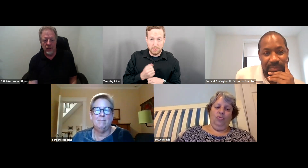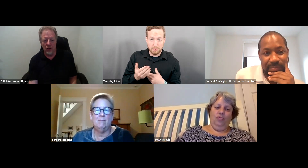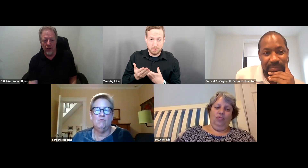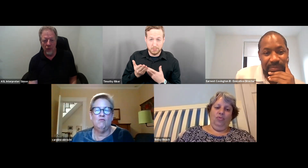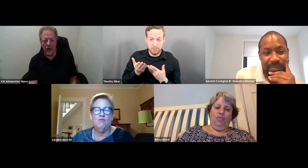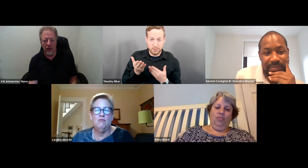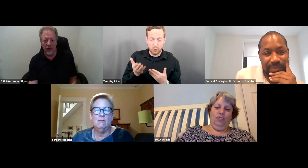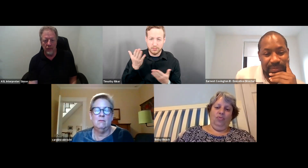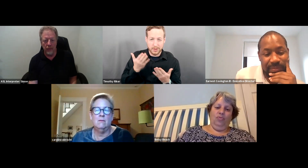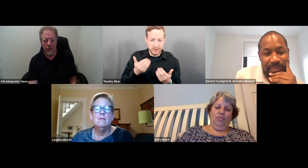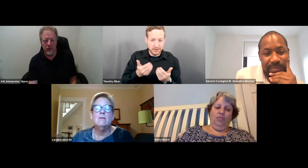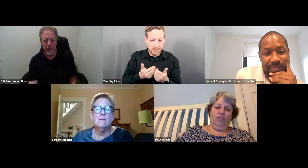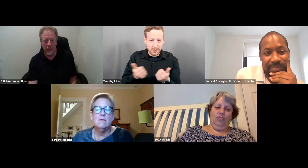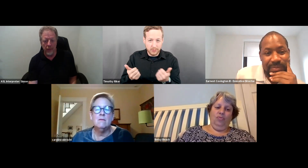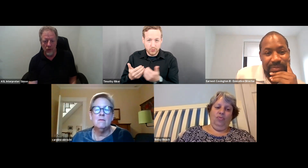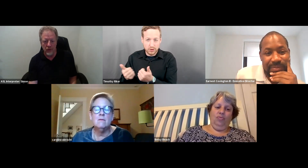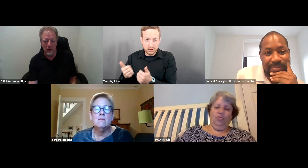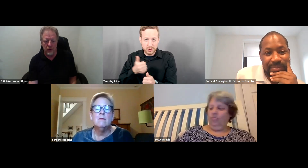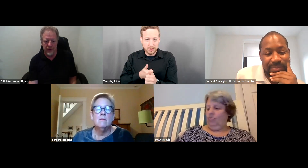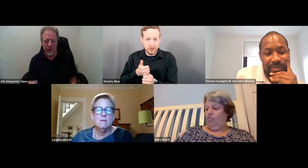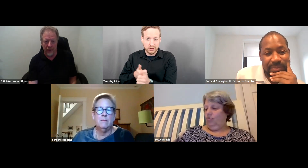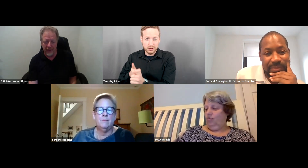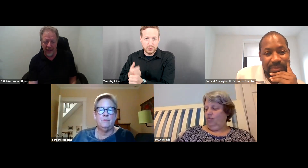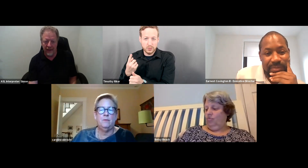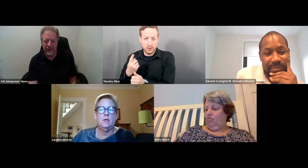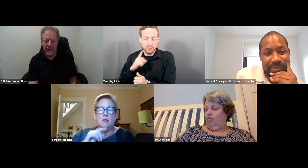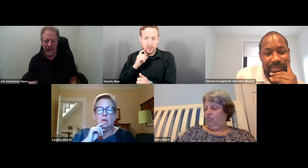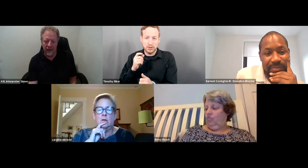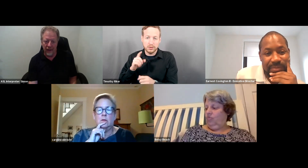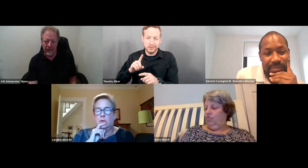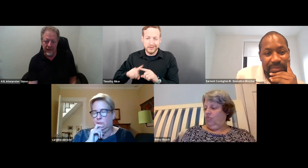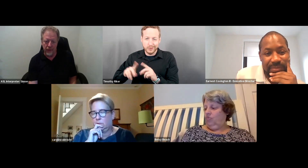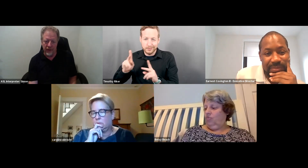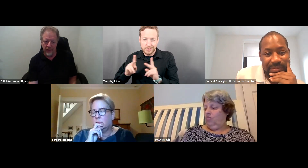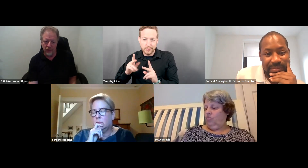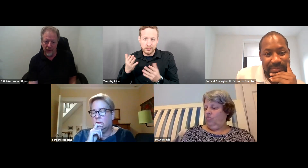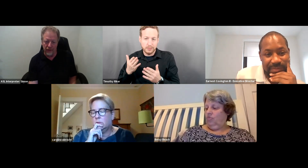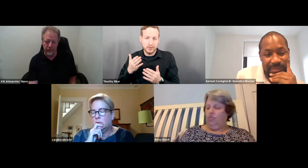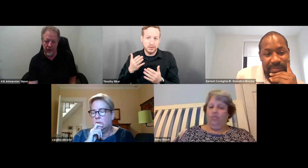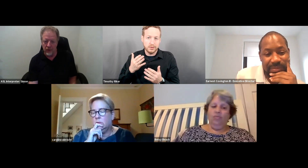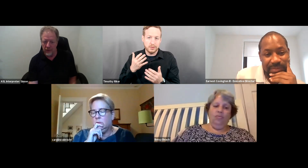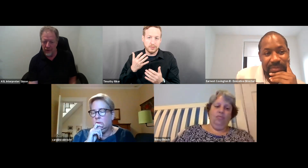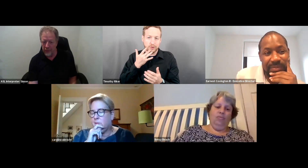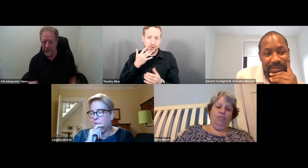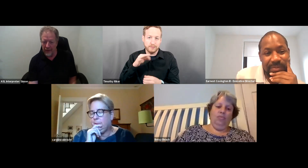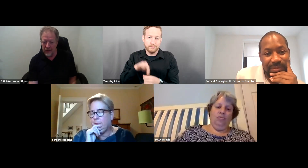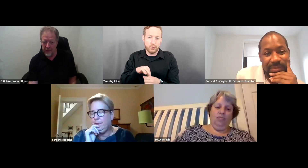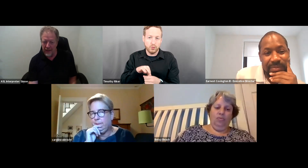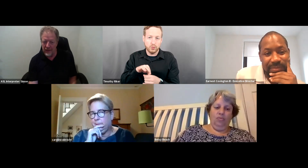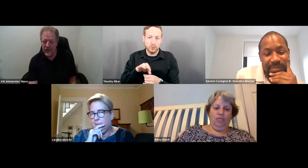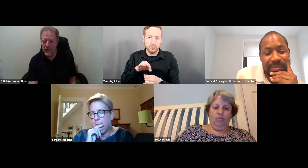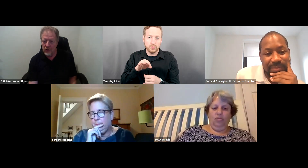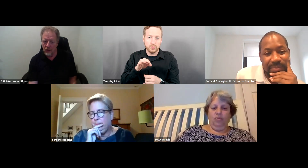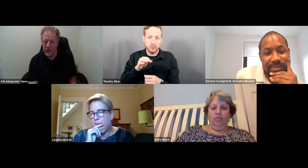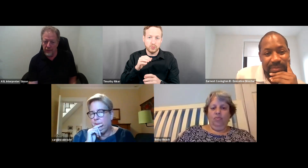Okay, so can we go ahead and propose to make a proposal, or should we separate that? And separate them into 3 different, because there were different people at these